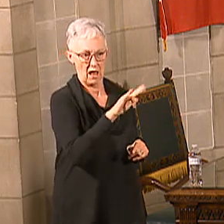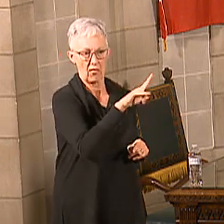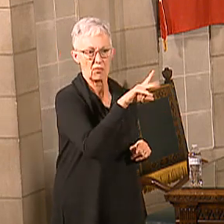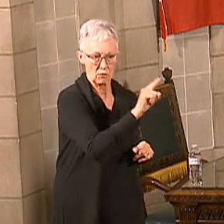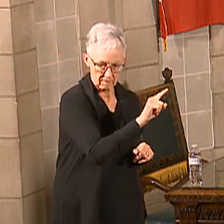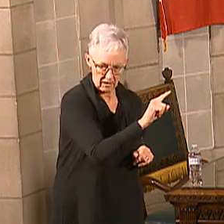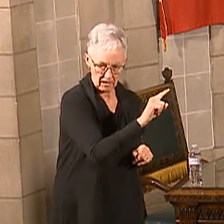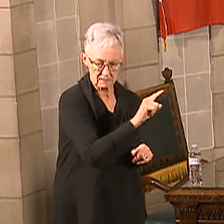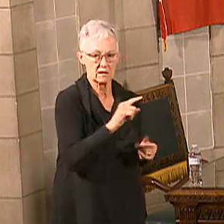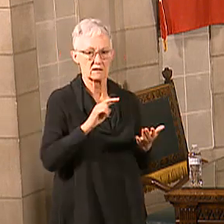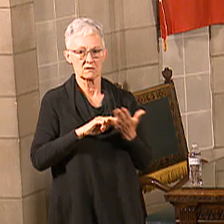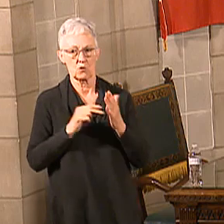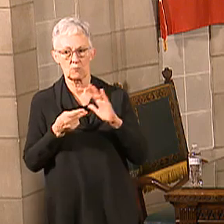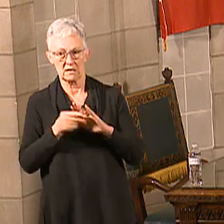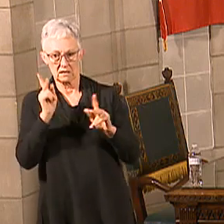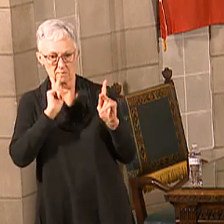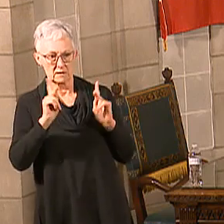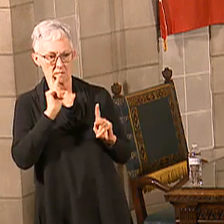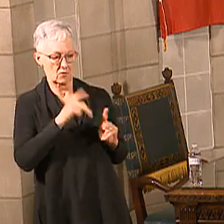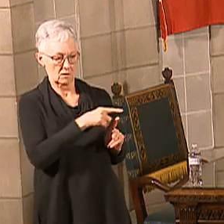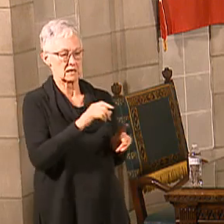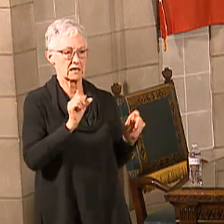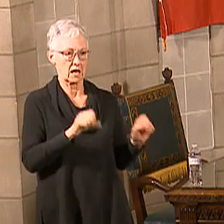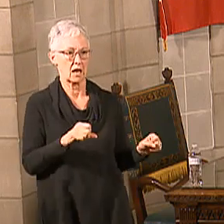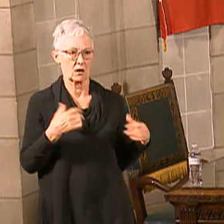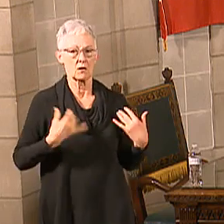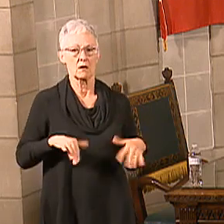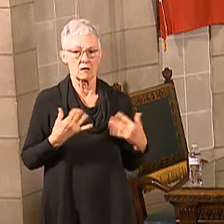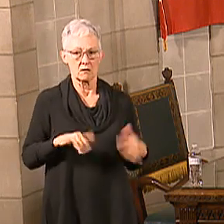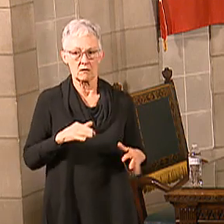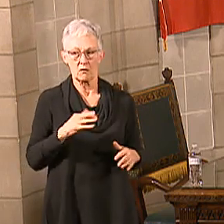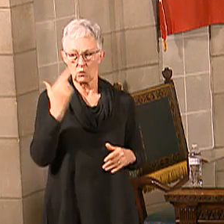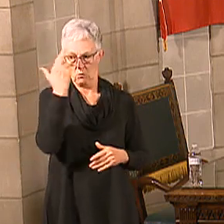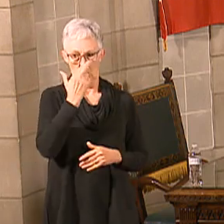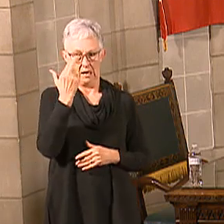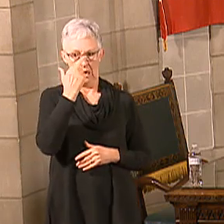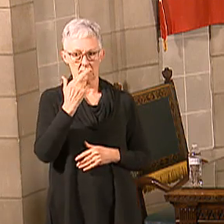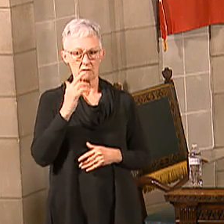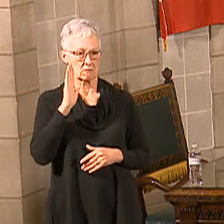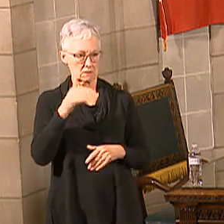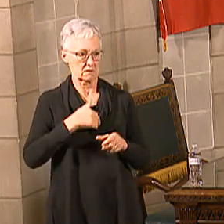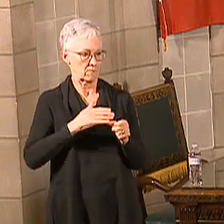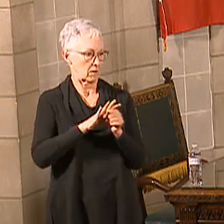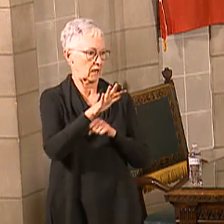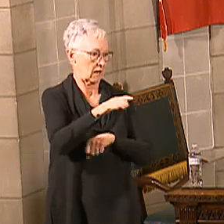predictable, I guess, if it's predictable in these times for everyone. A